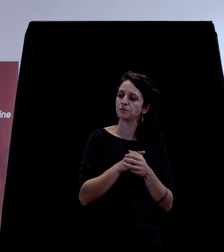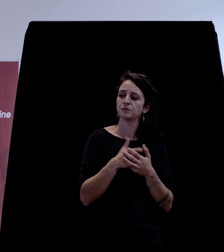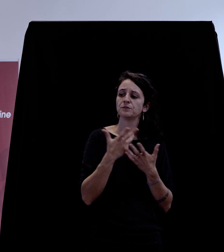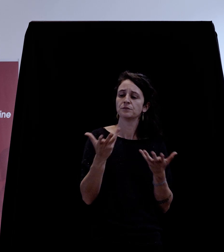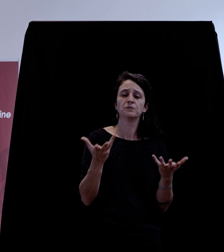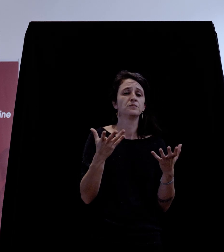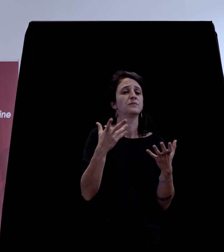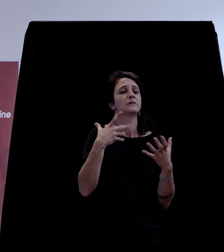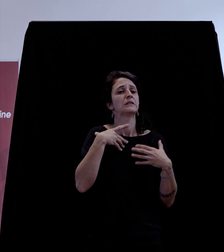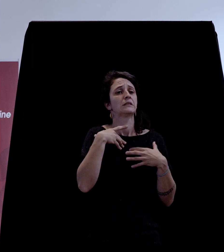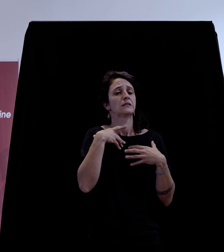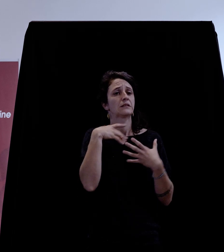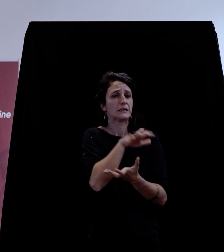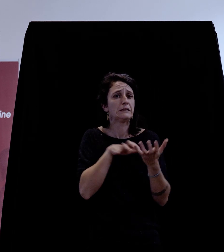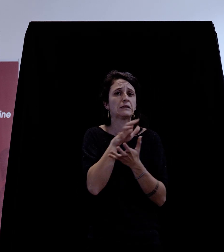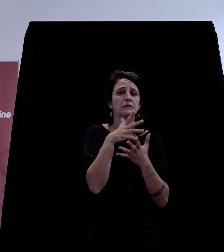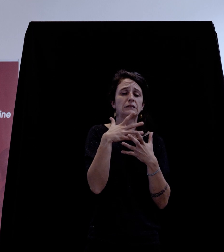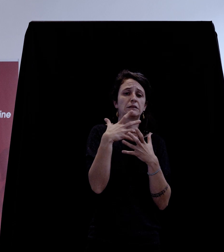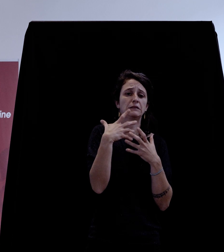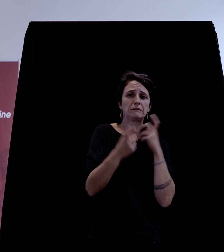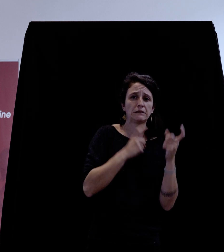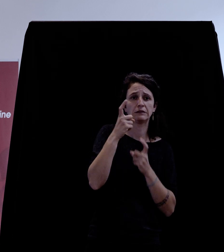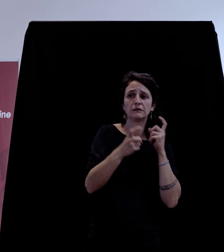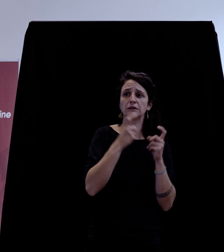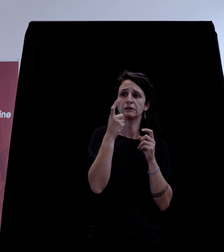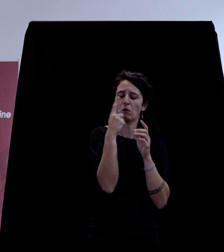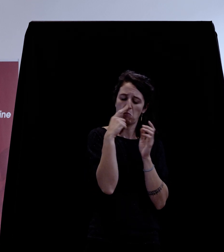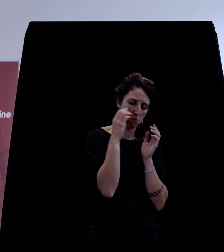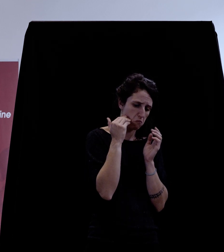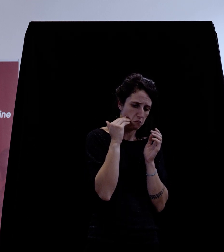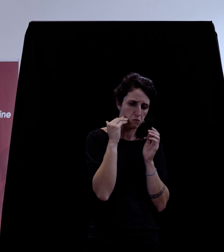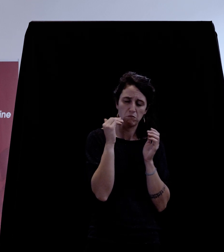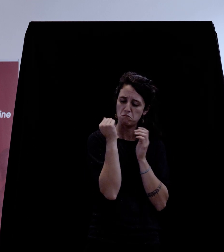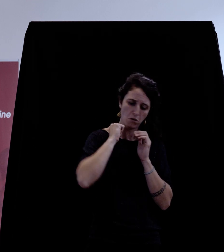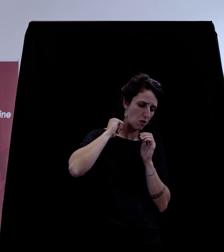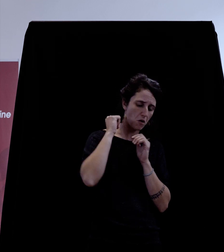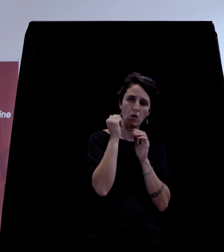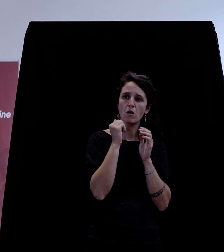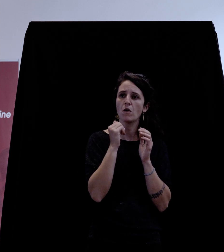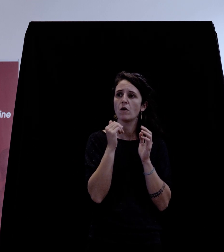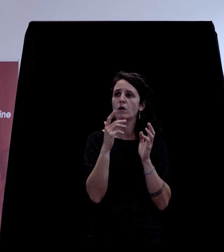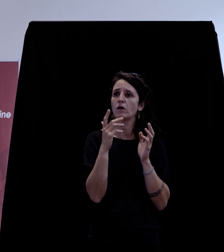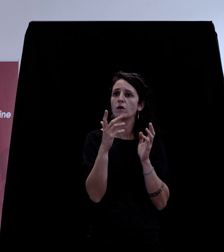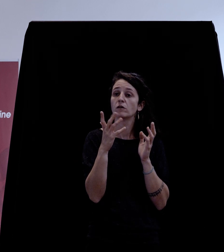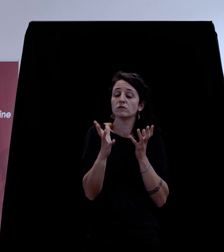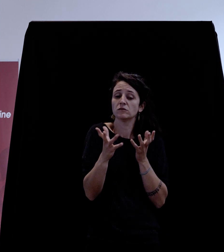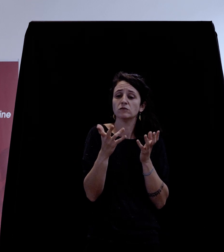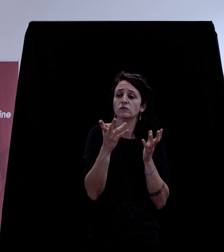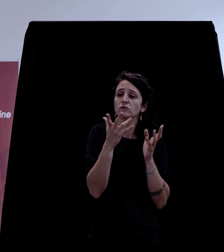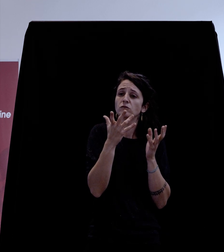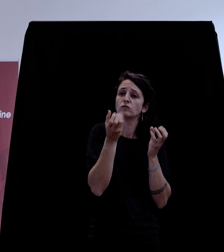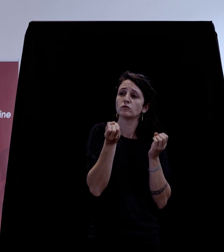coming from a very anxious person that's the one way they've been able to express their anxiety. So